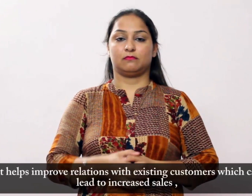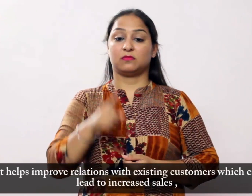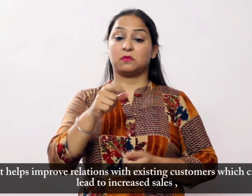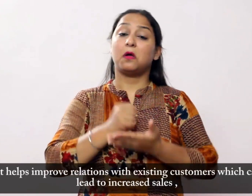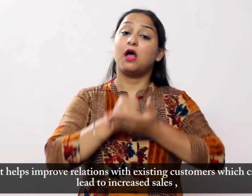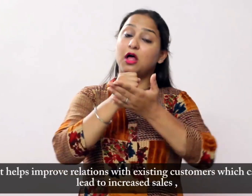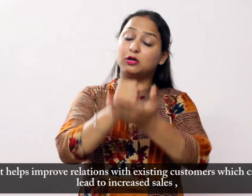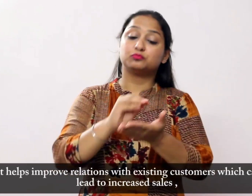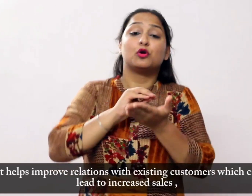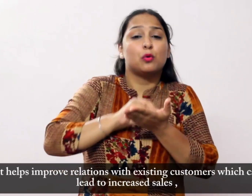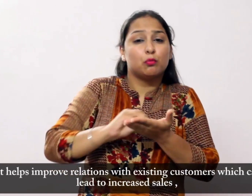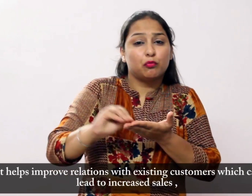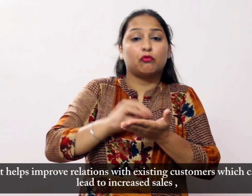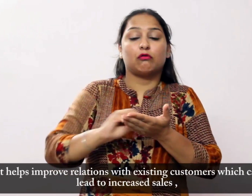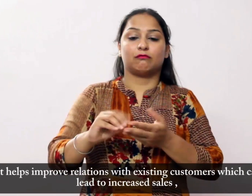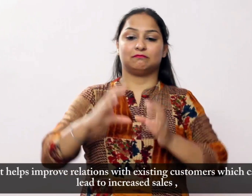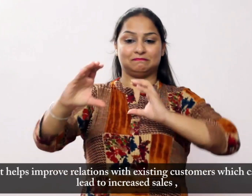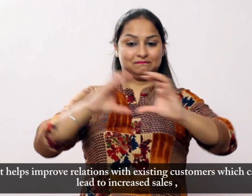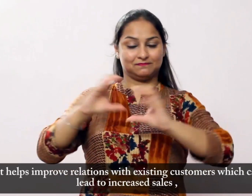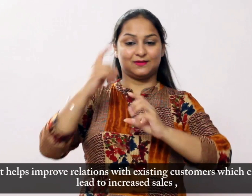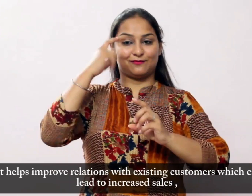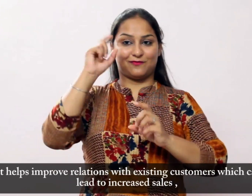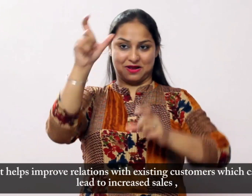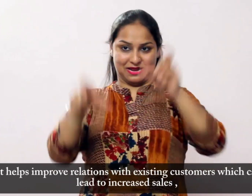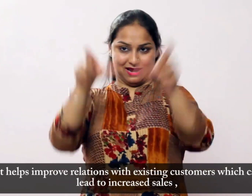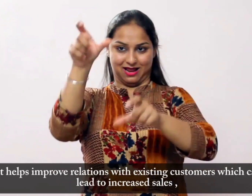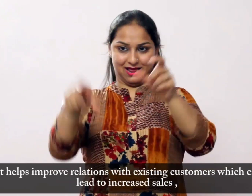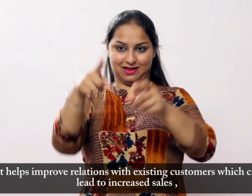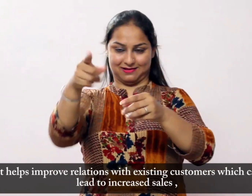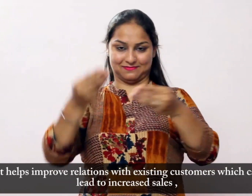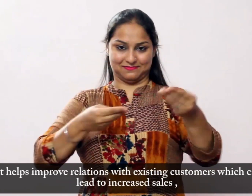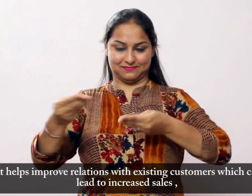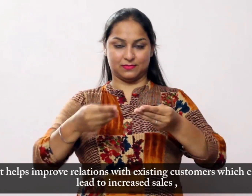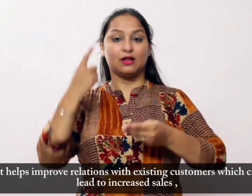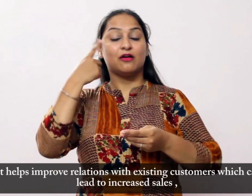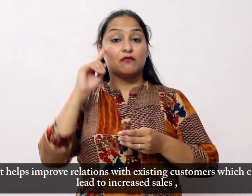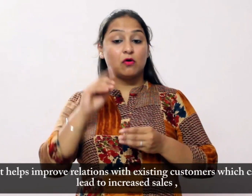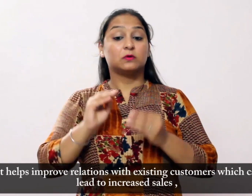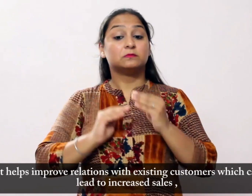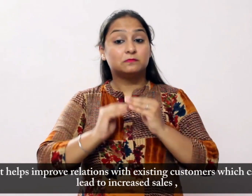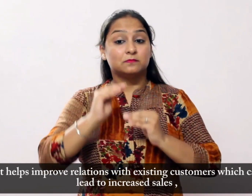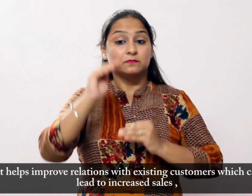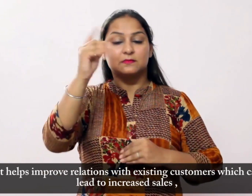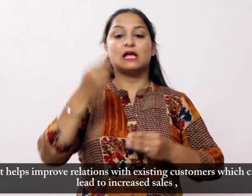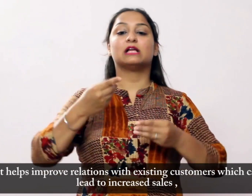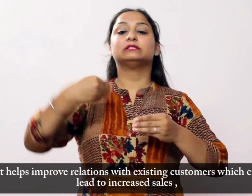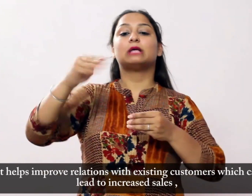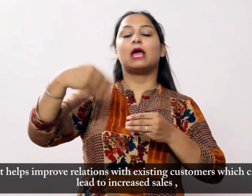It helps improve relations with existing customers, which can lead to increased sales,